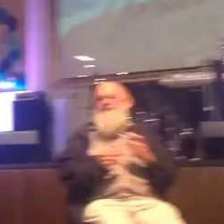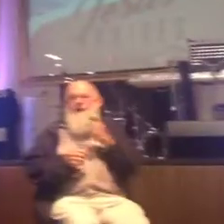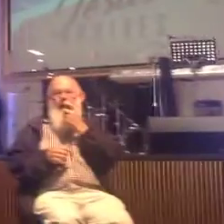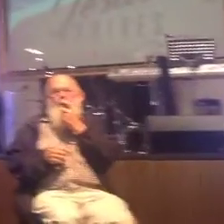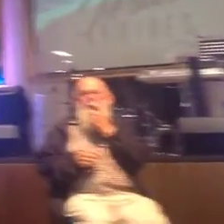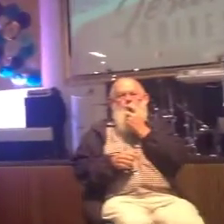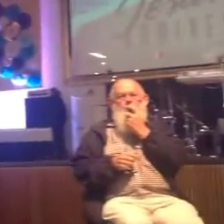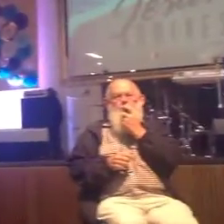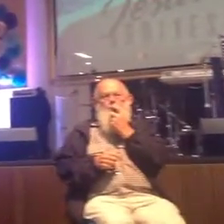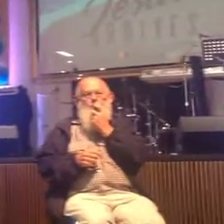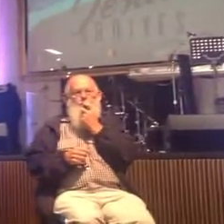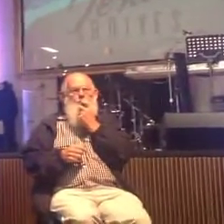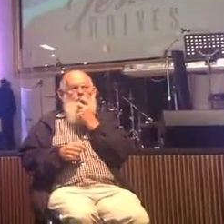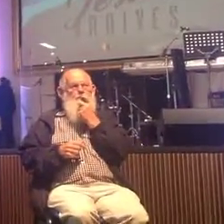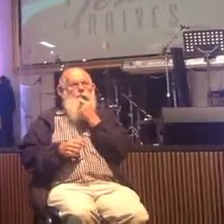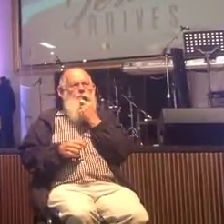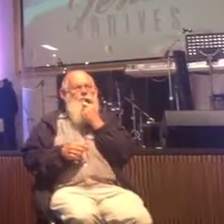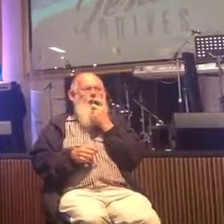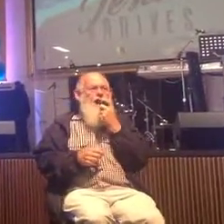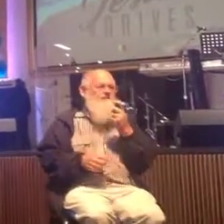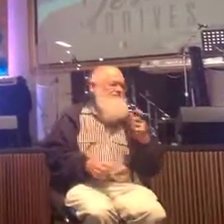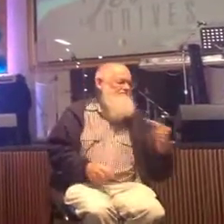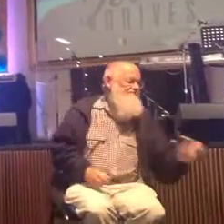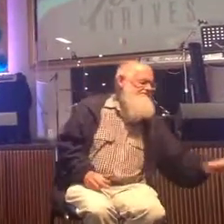less English, John.